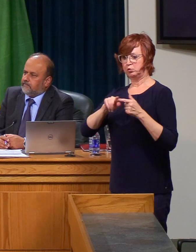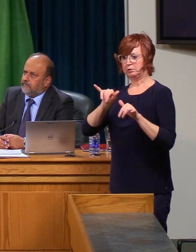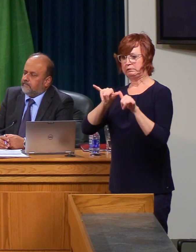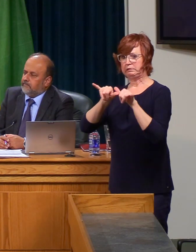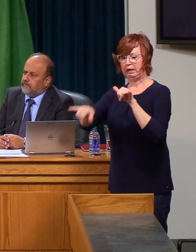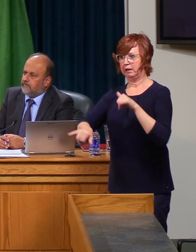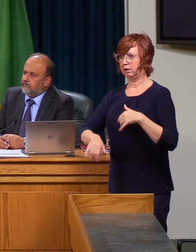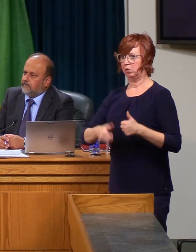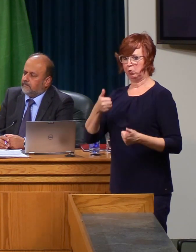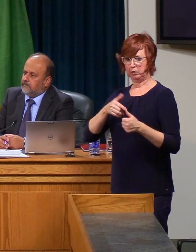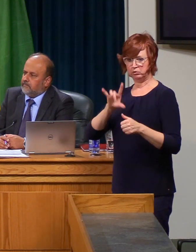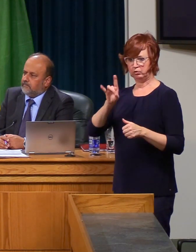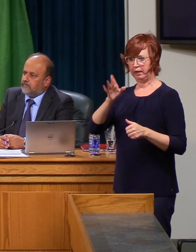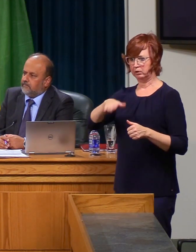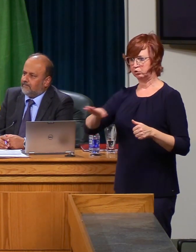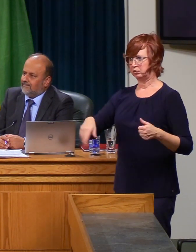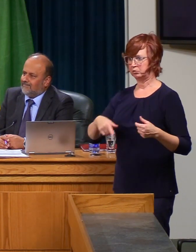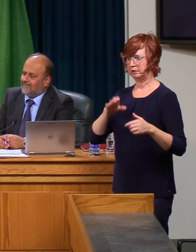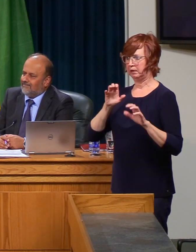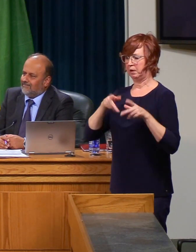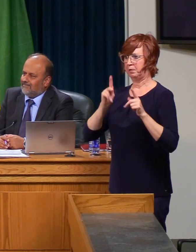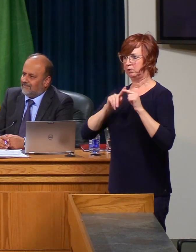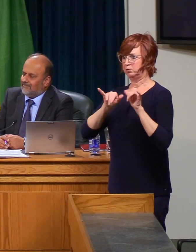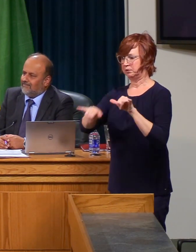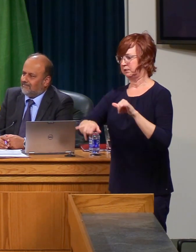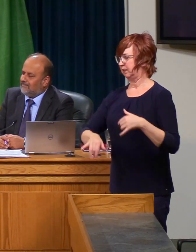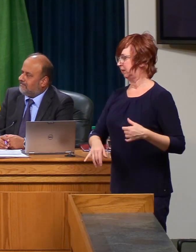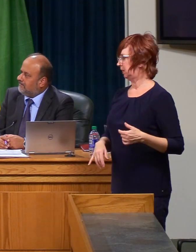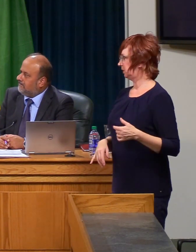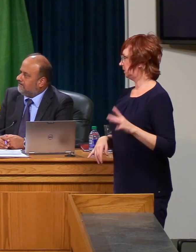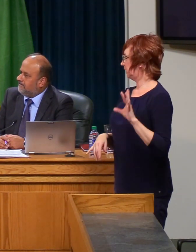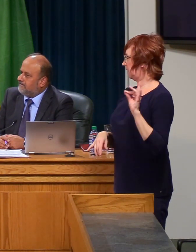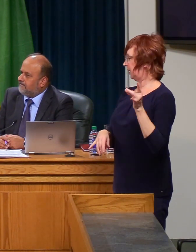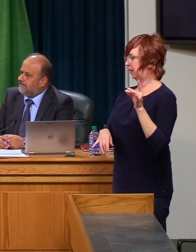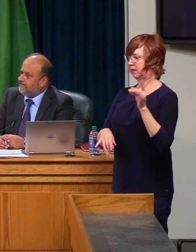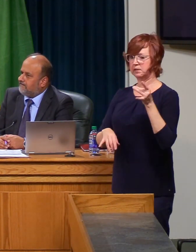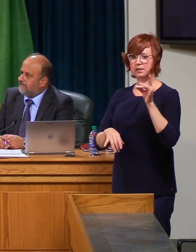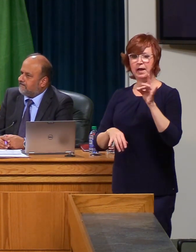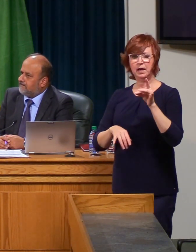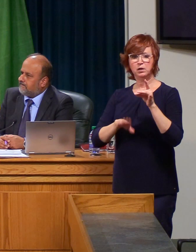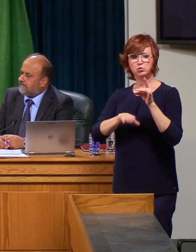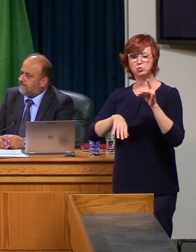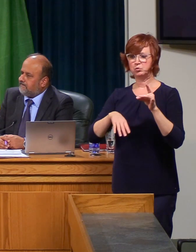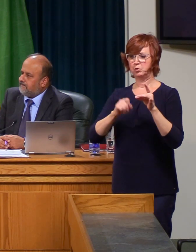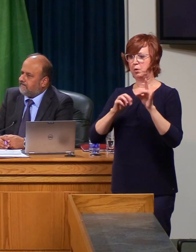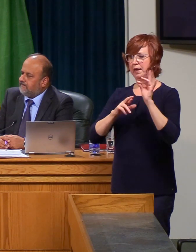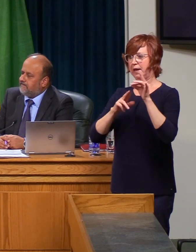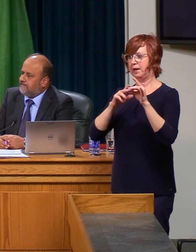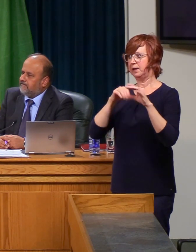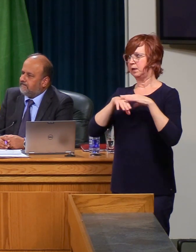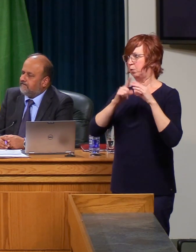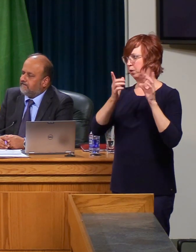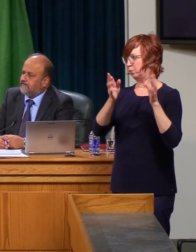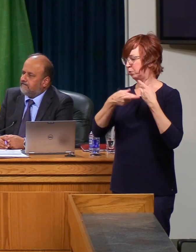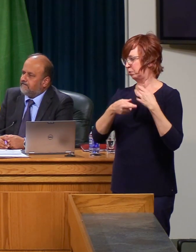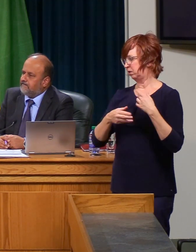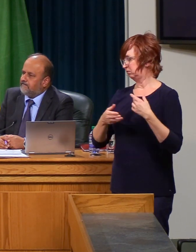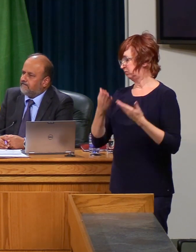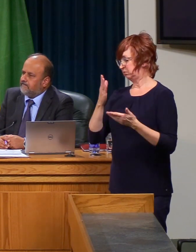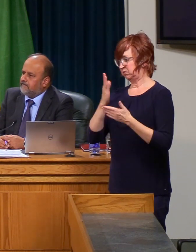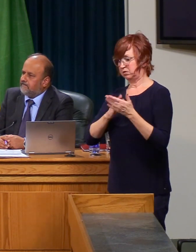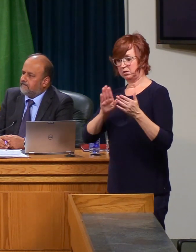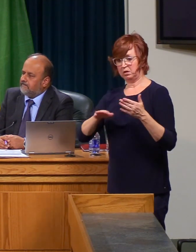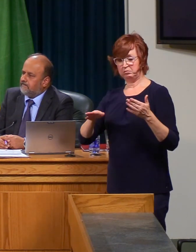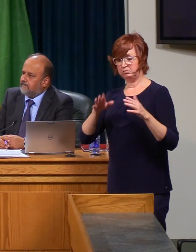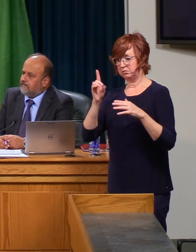terms of the 8 kids? Oh, well, it's 8 or 8 per room. So there may be a reduction in some of the daycares that are